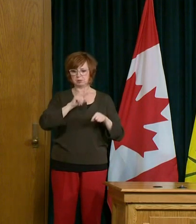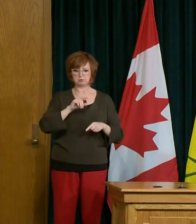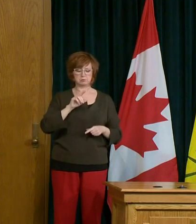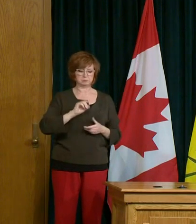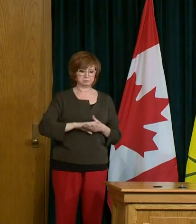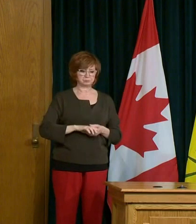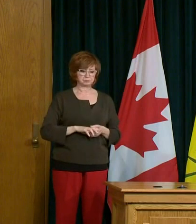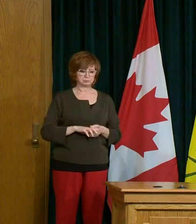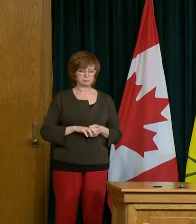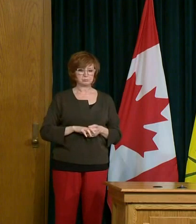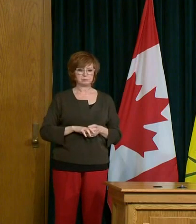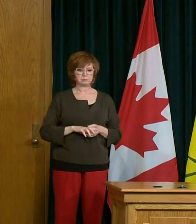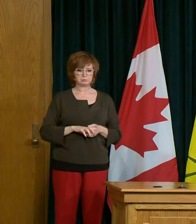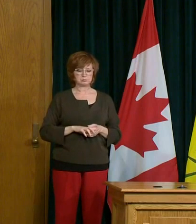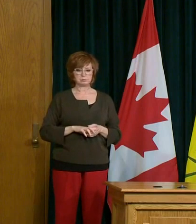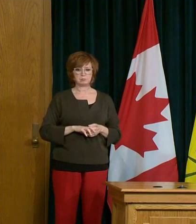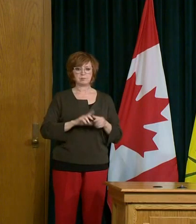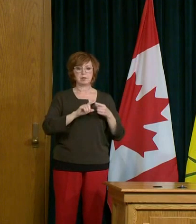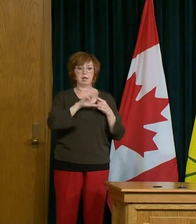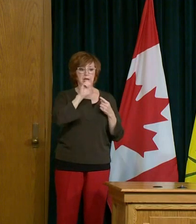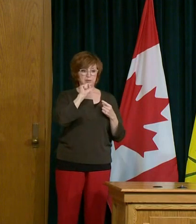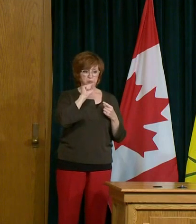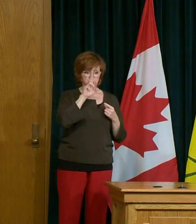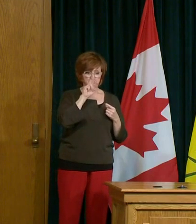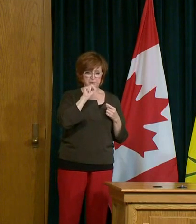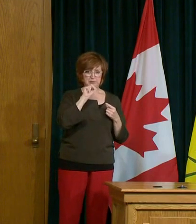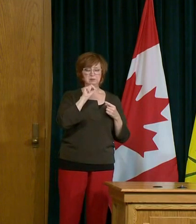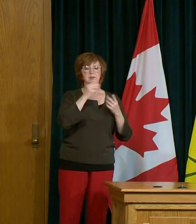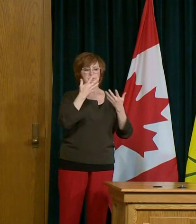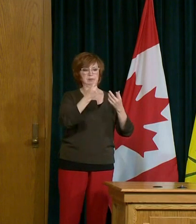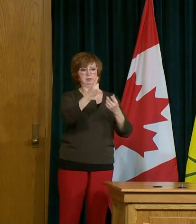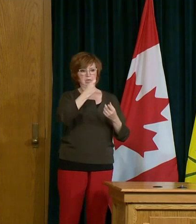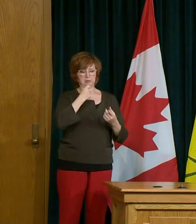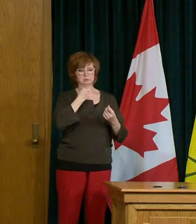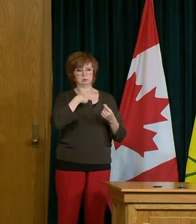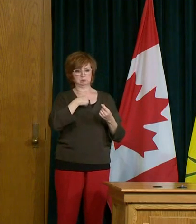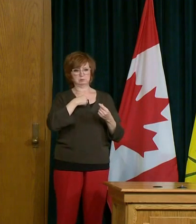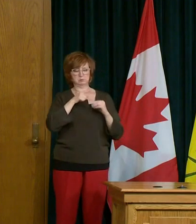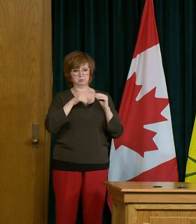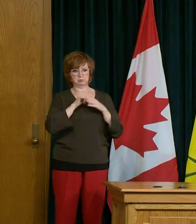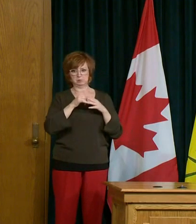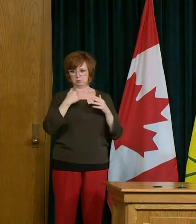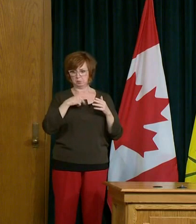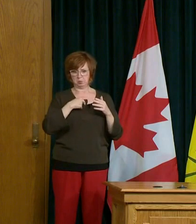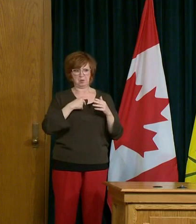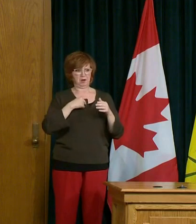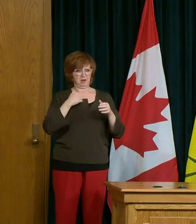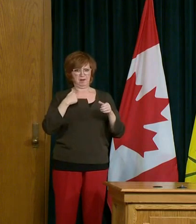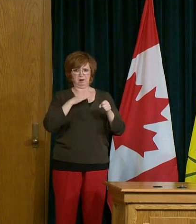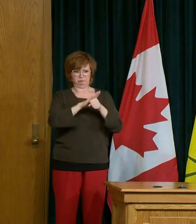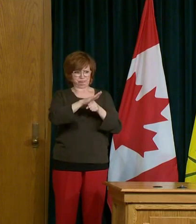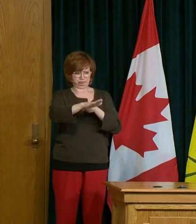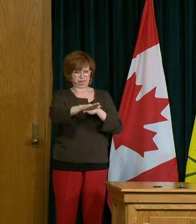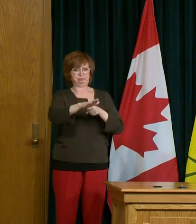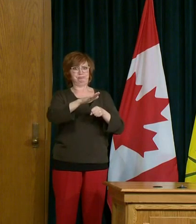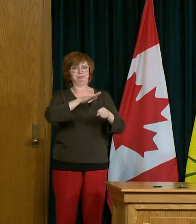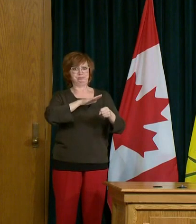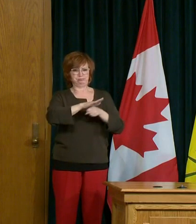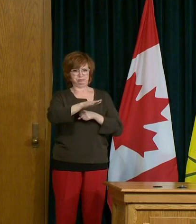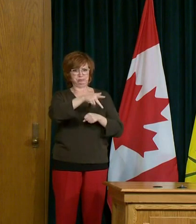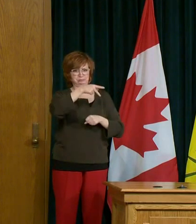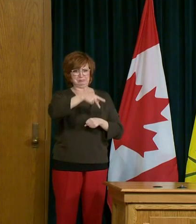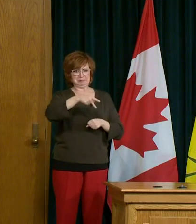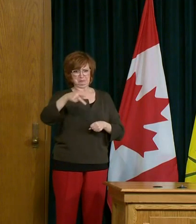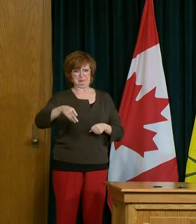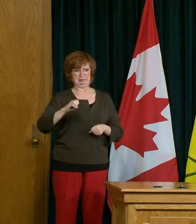we did receive questions from Sun, and we are following up with them directly. There is absolutely adequate PPE and processes in place